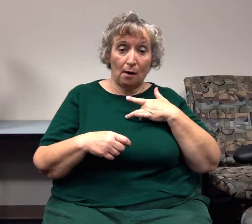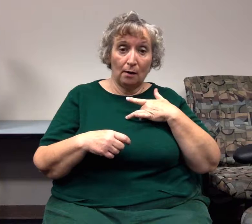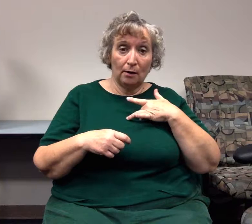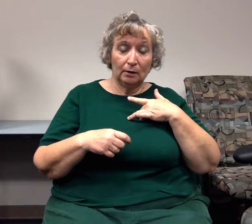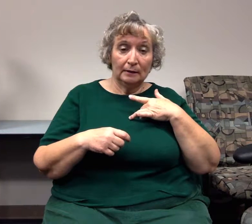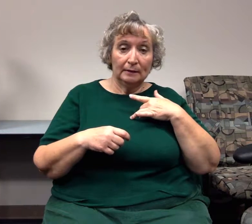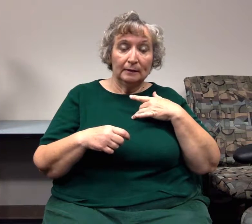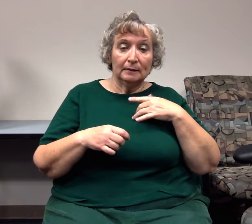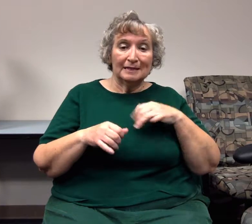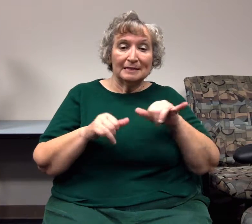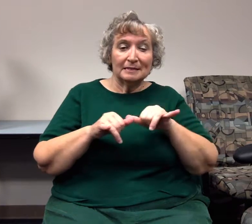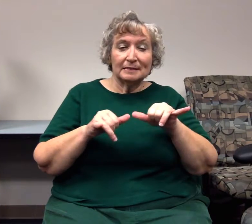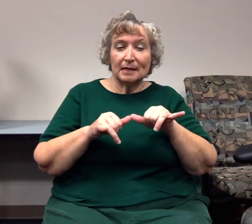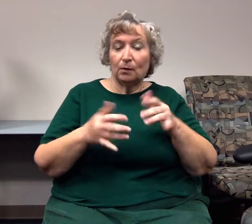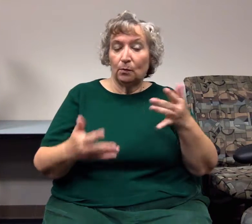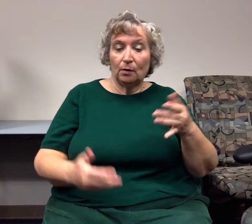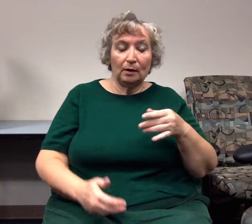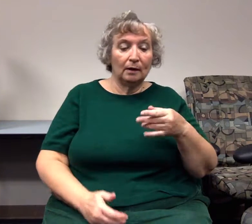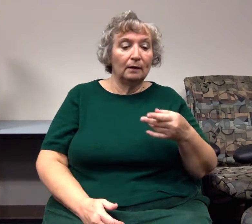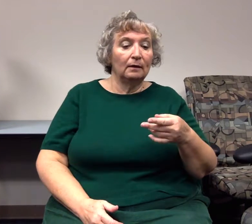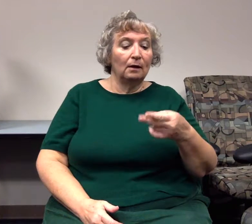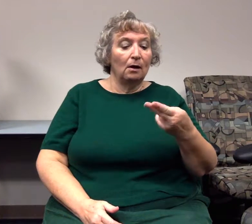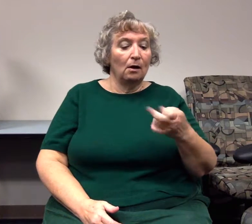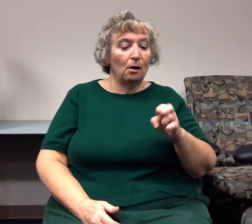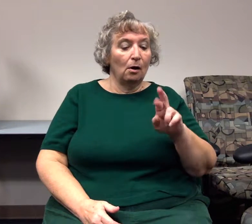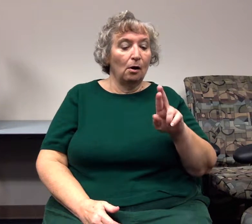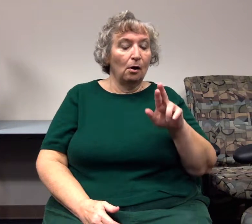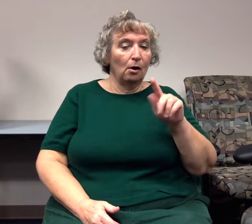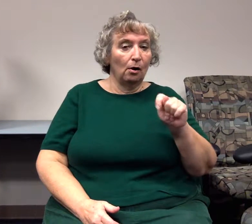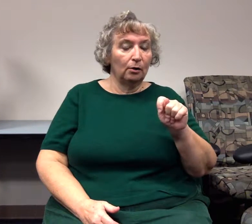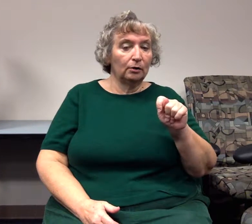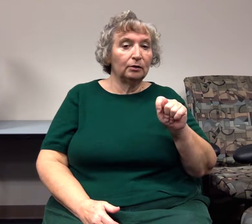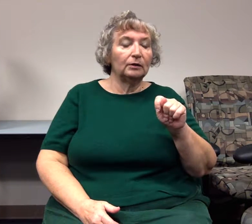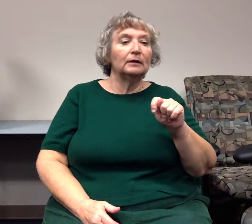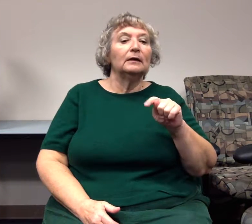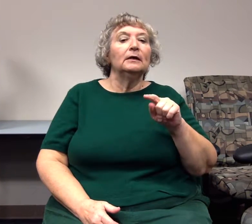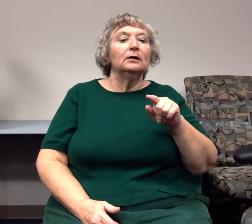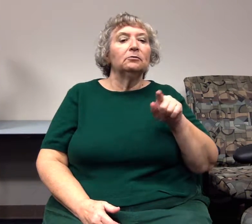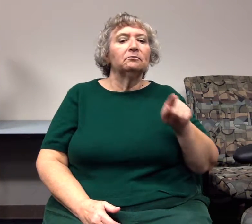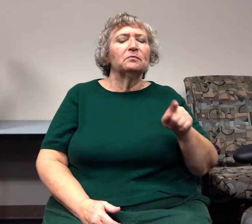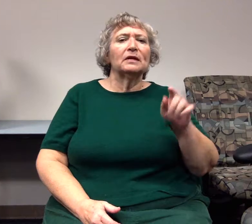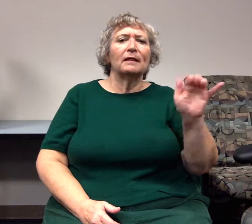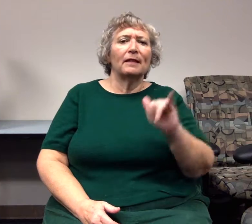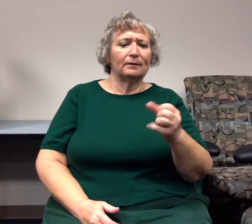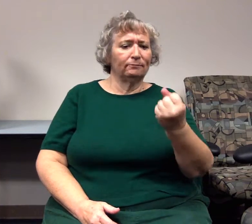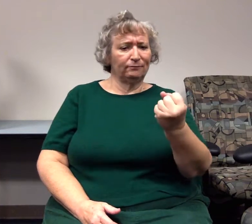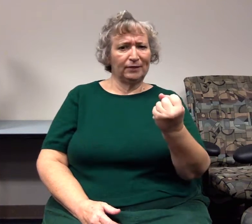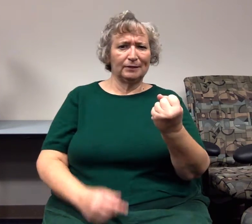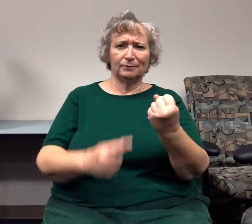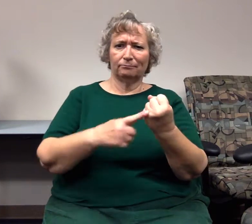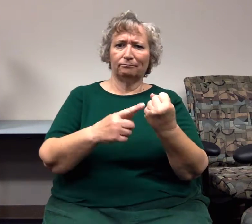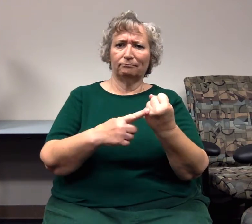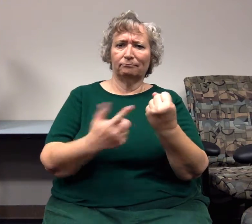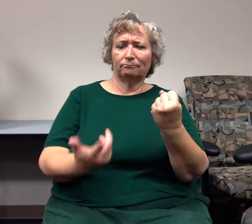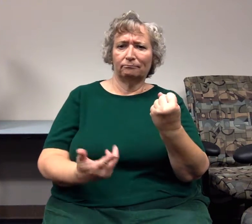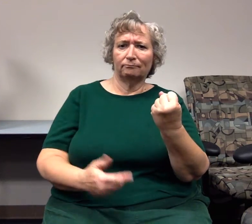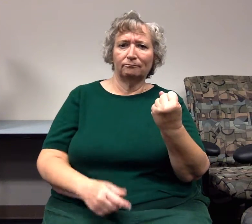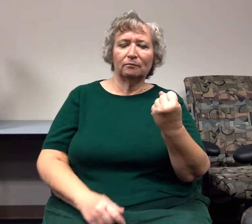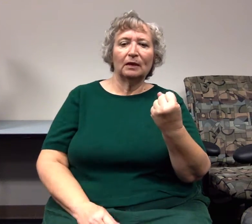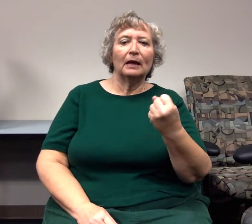blood all the way through your body. And it's just kind of like the same thing with a faucet. When you turn a faucet on